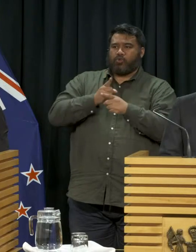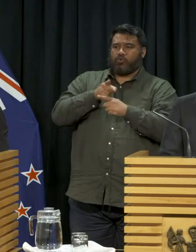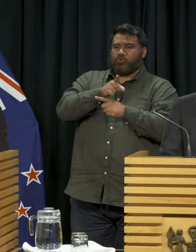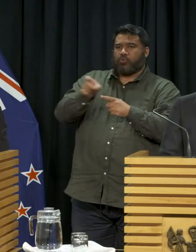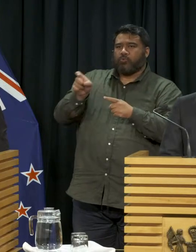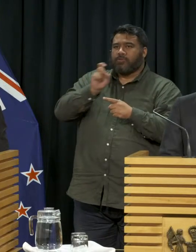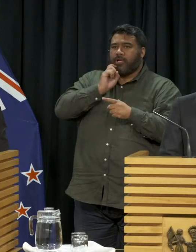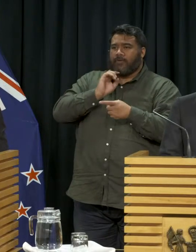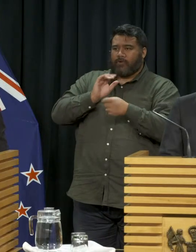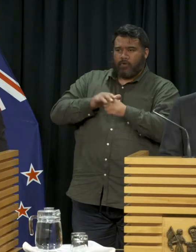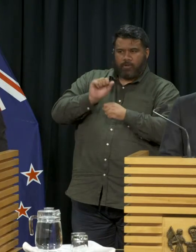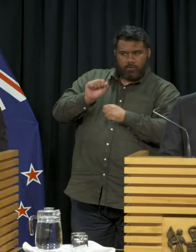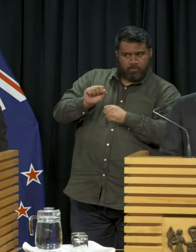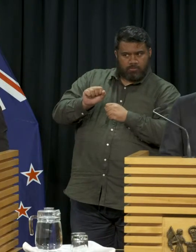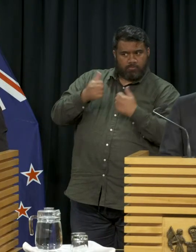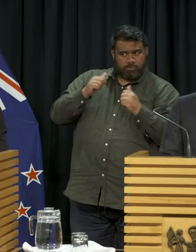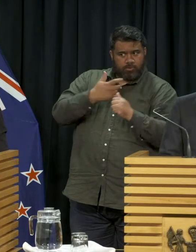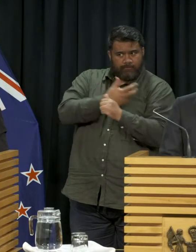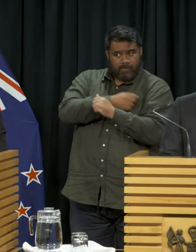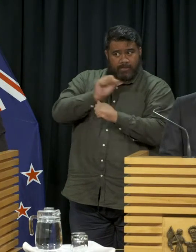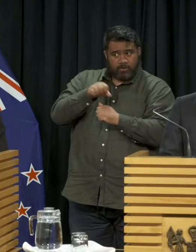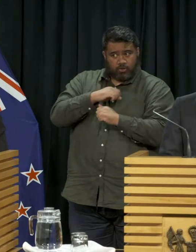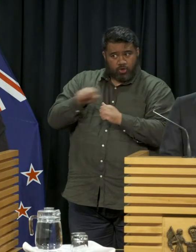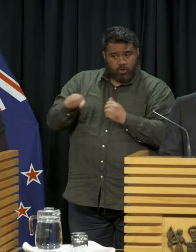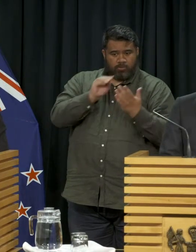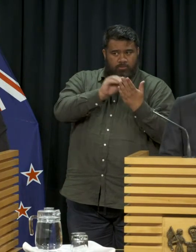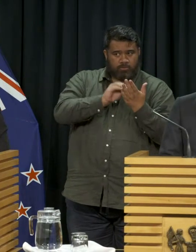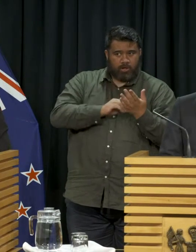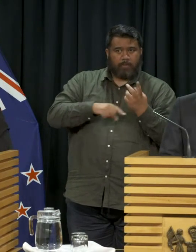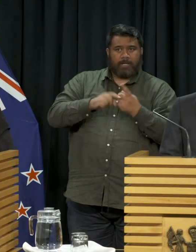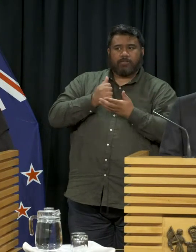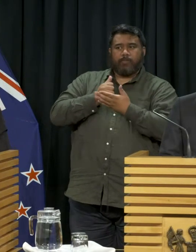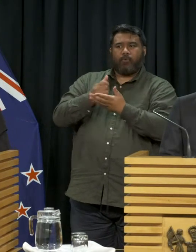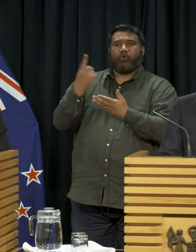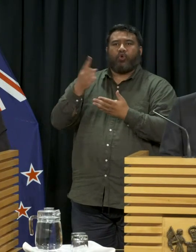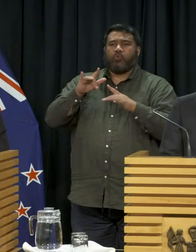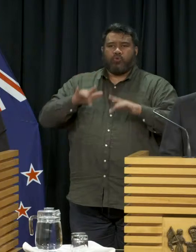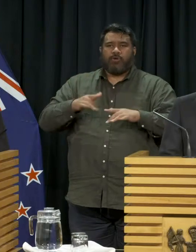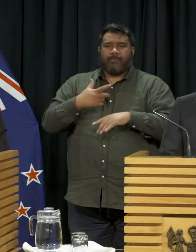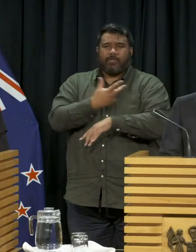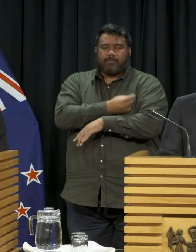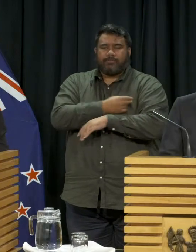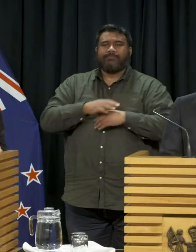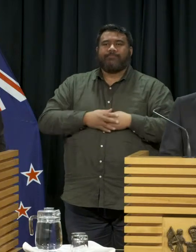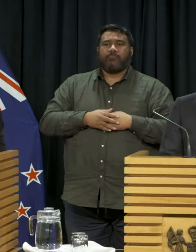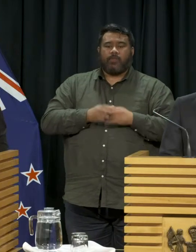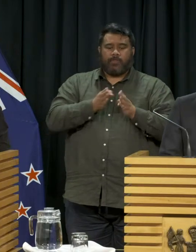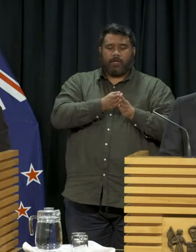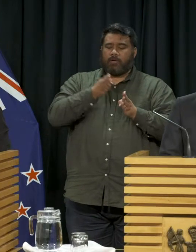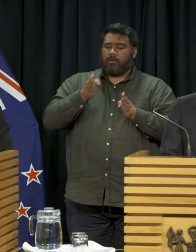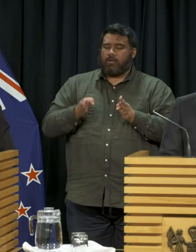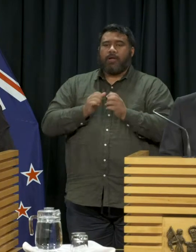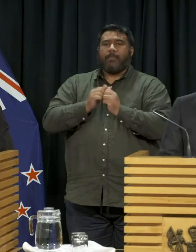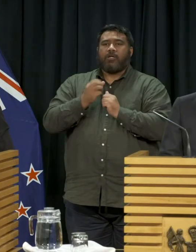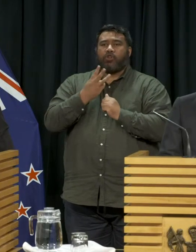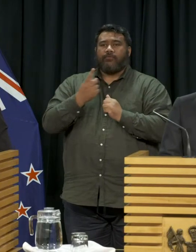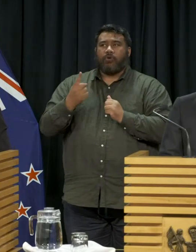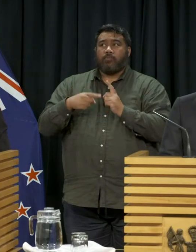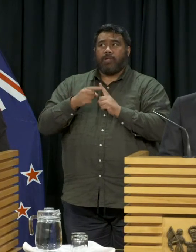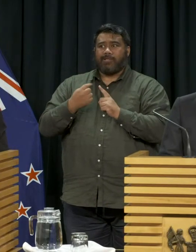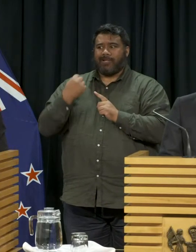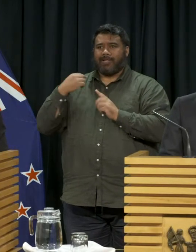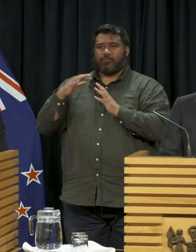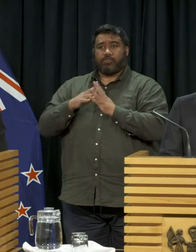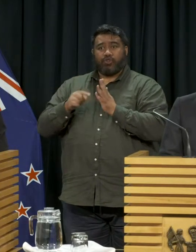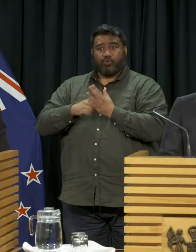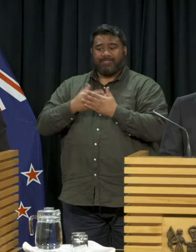vaccination status and provide support for those not yet vaccinated. On March 31, and then again on Tuesday last week,